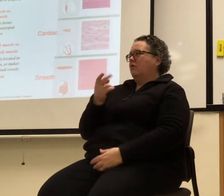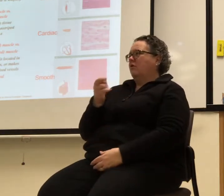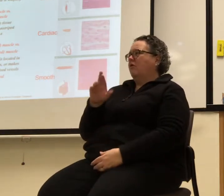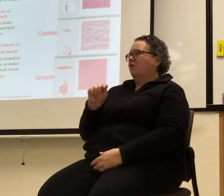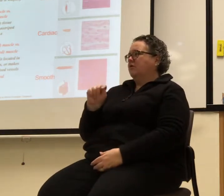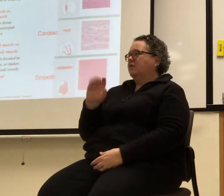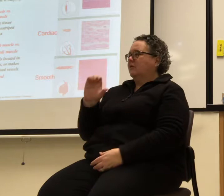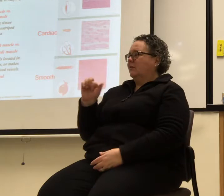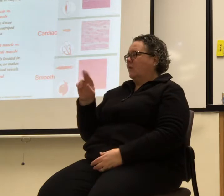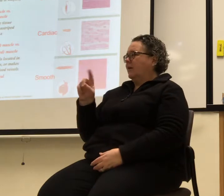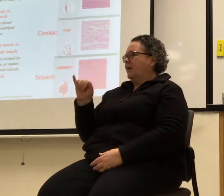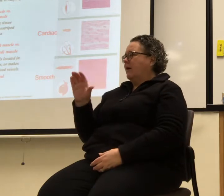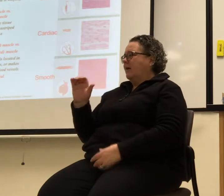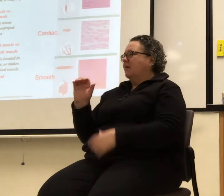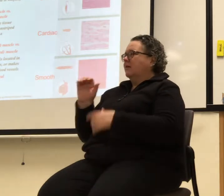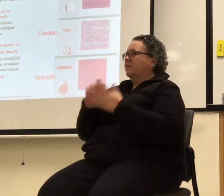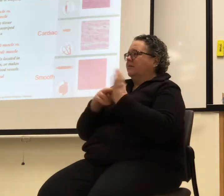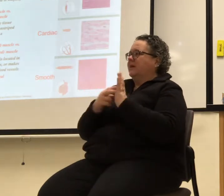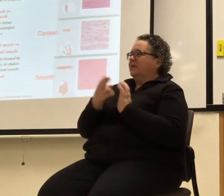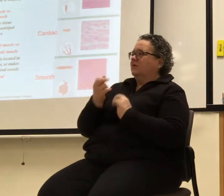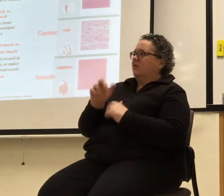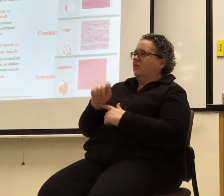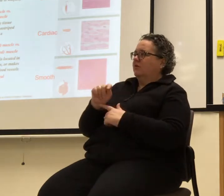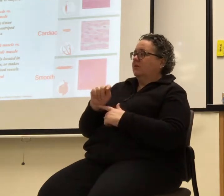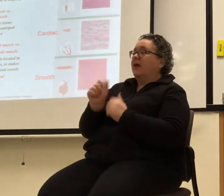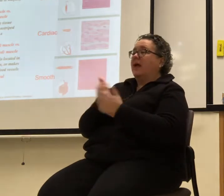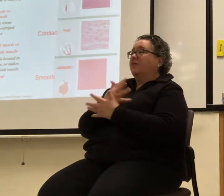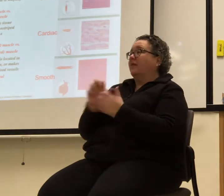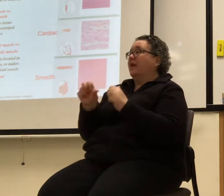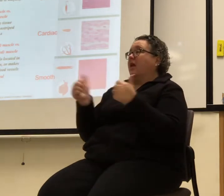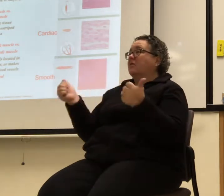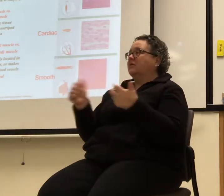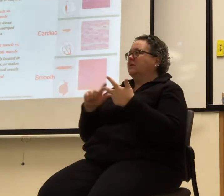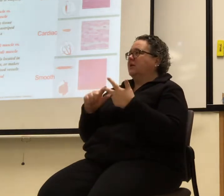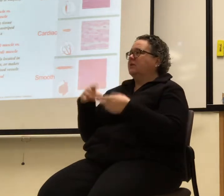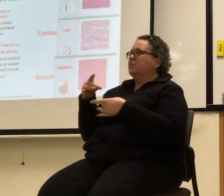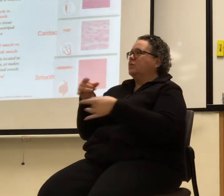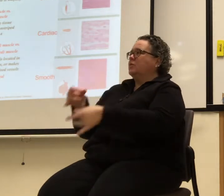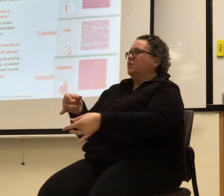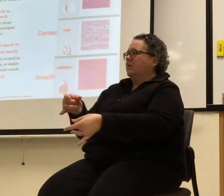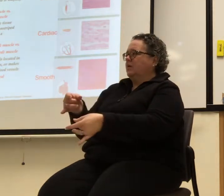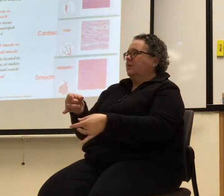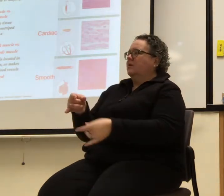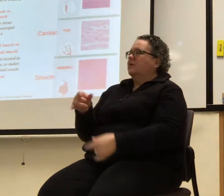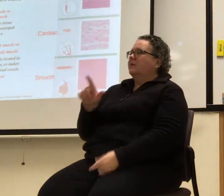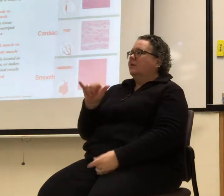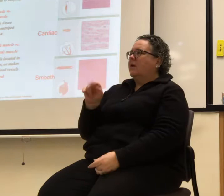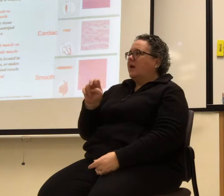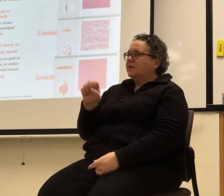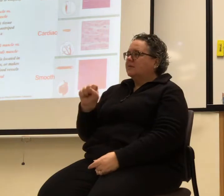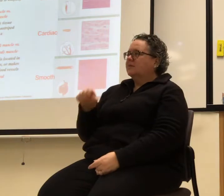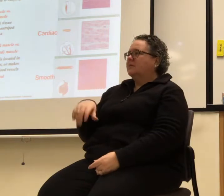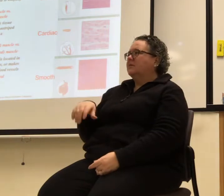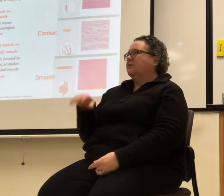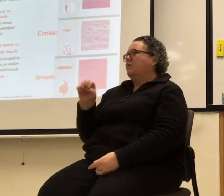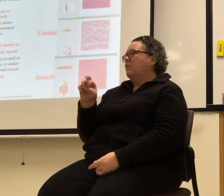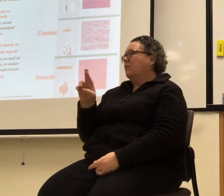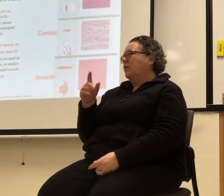So many places to find it. Everything else is smooth, like lines, organs, right, blood vessels.